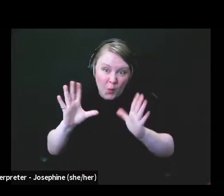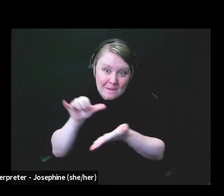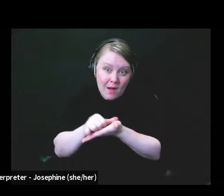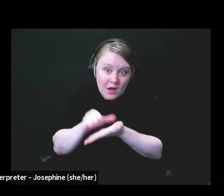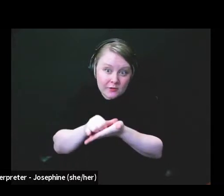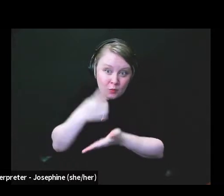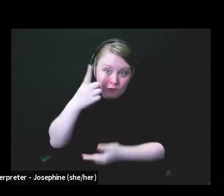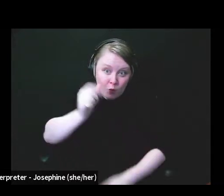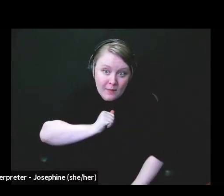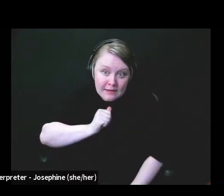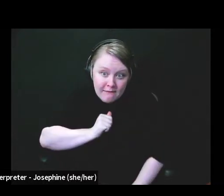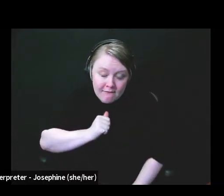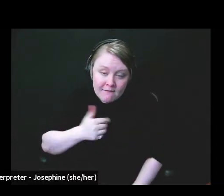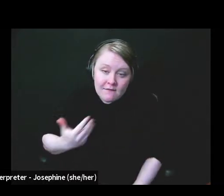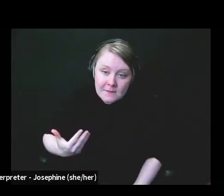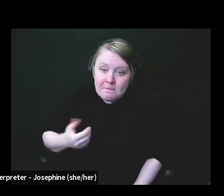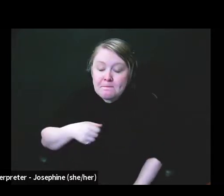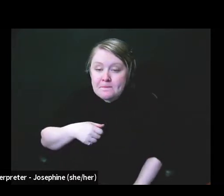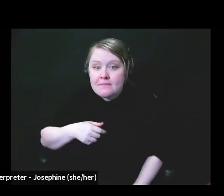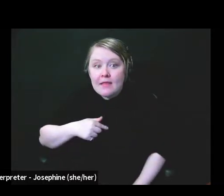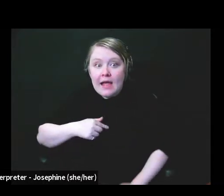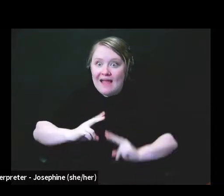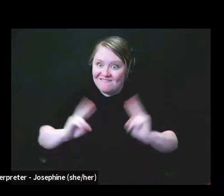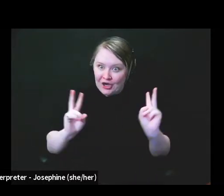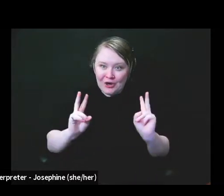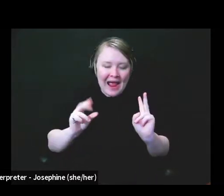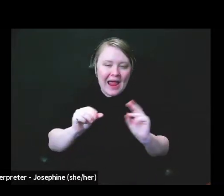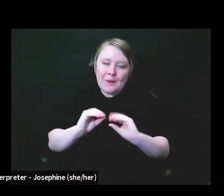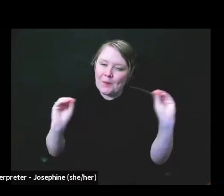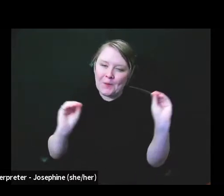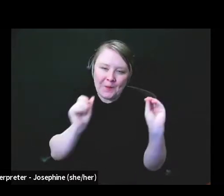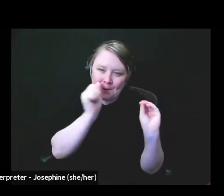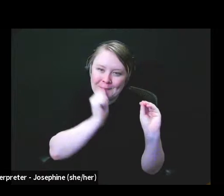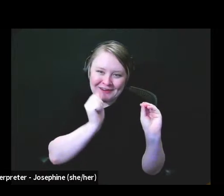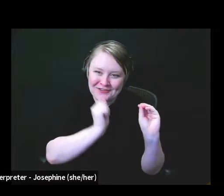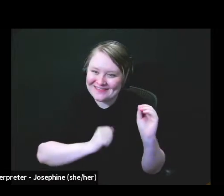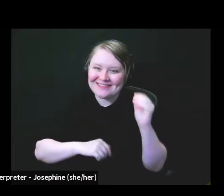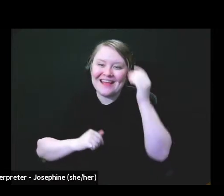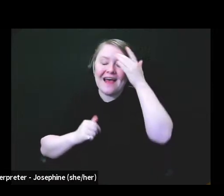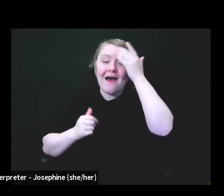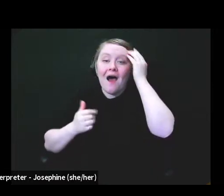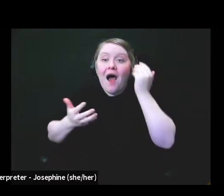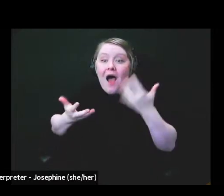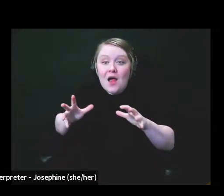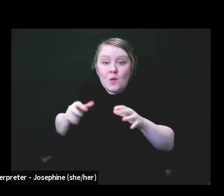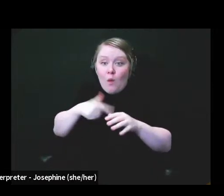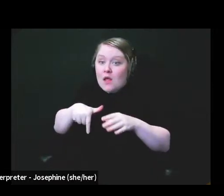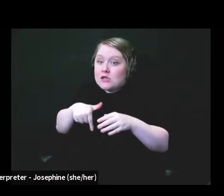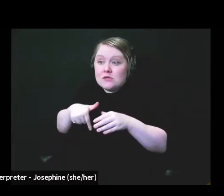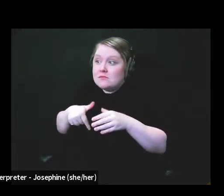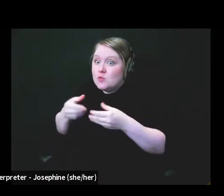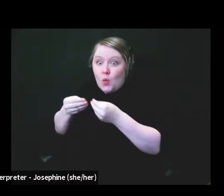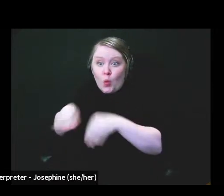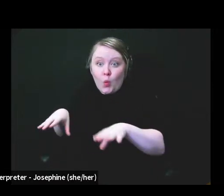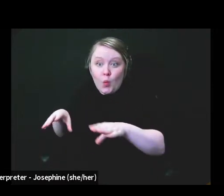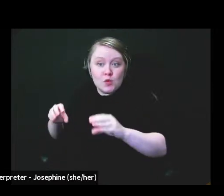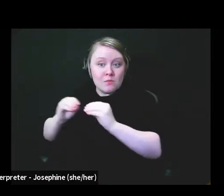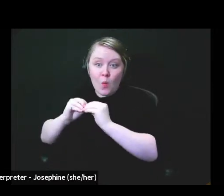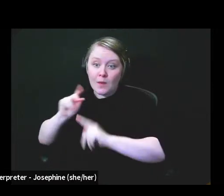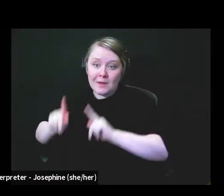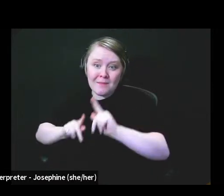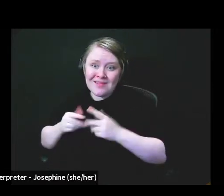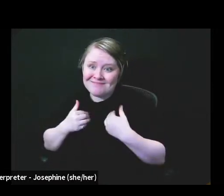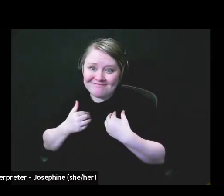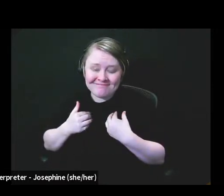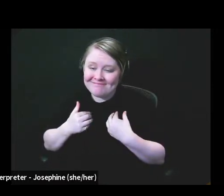do because I'm very impatient. I don't want us to lose any more people. I don't want that. That is